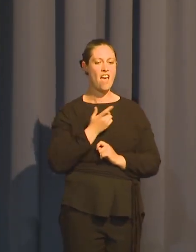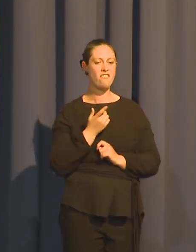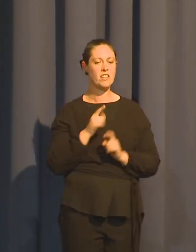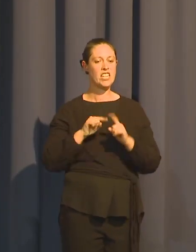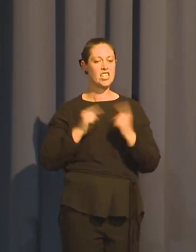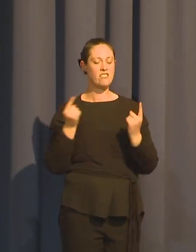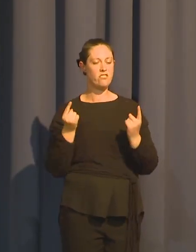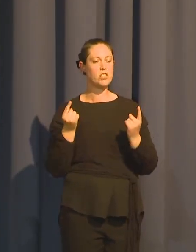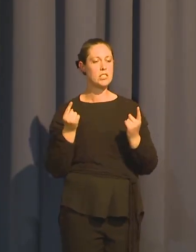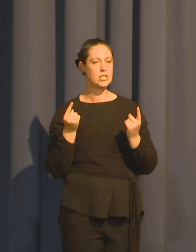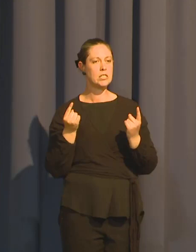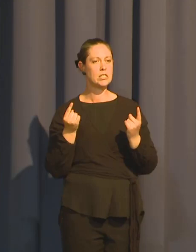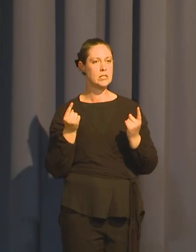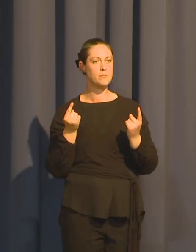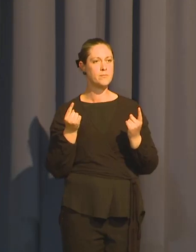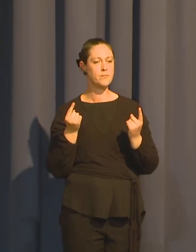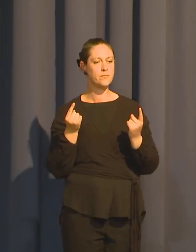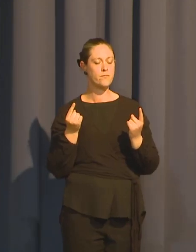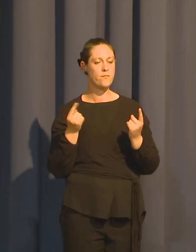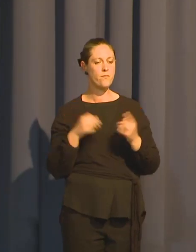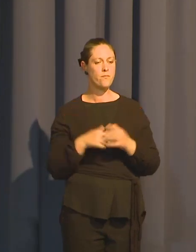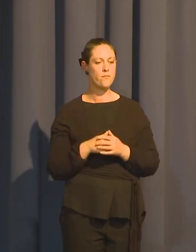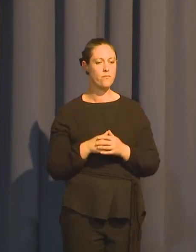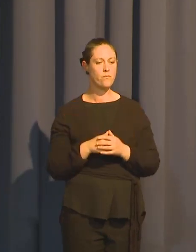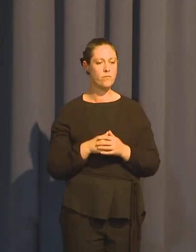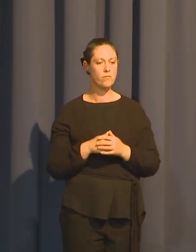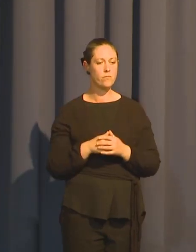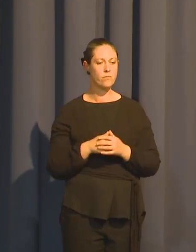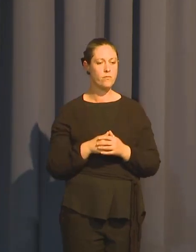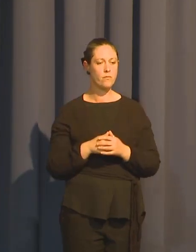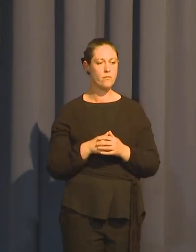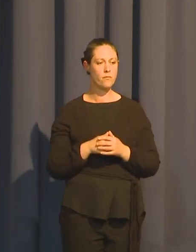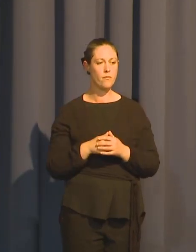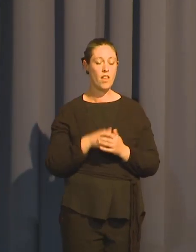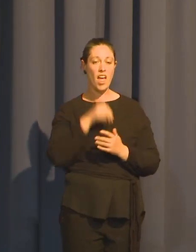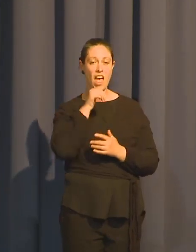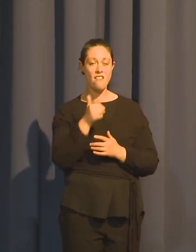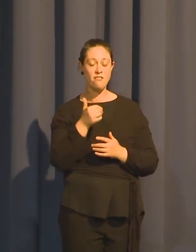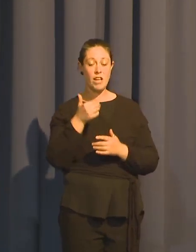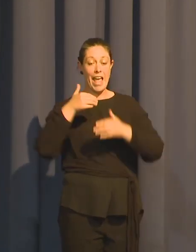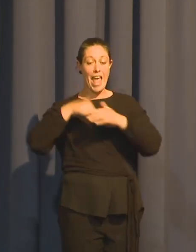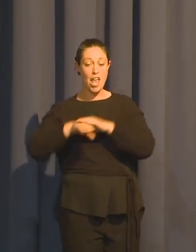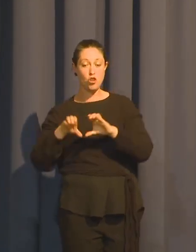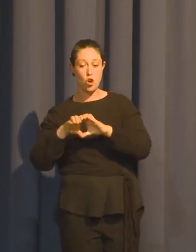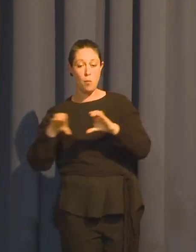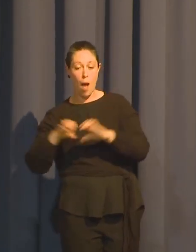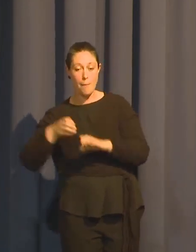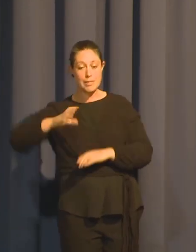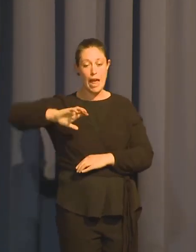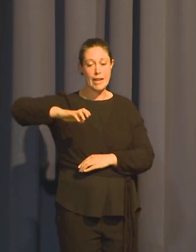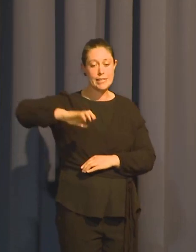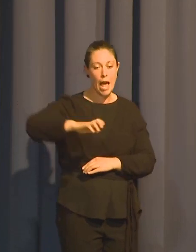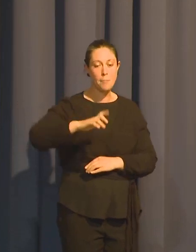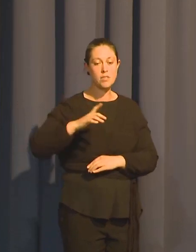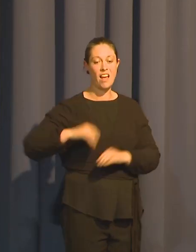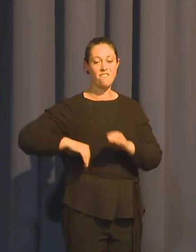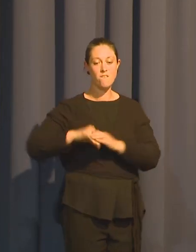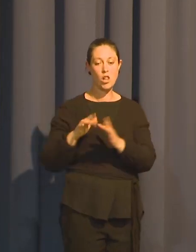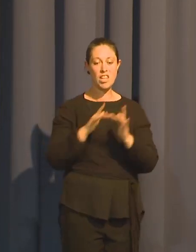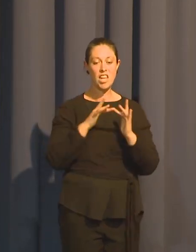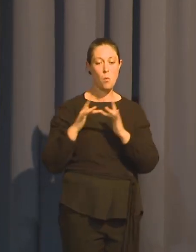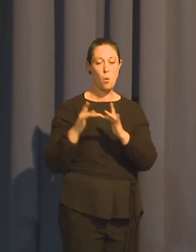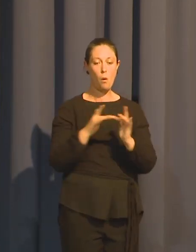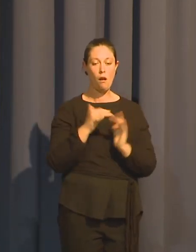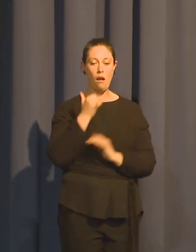between the effect on tapware and internal plumbing and the broader network.